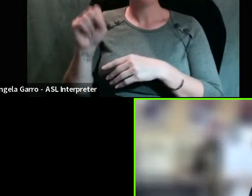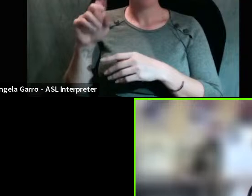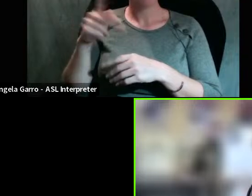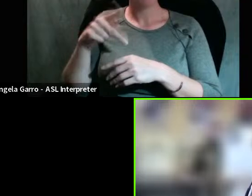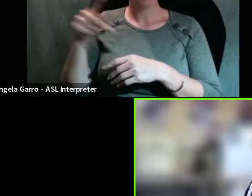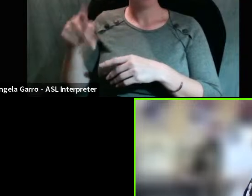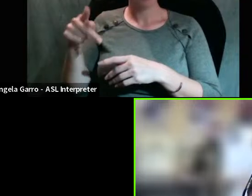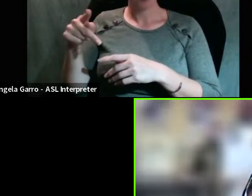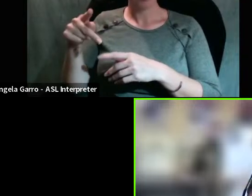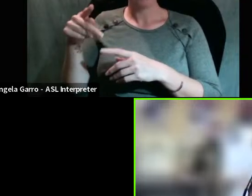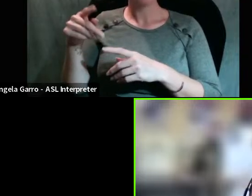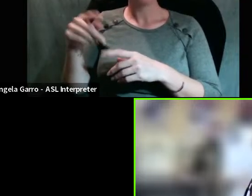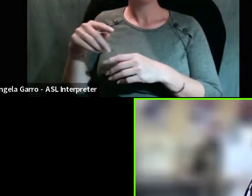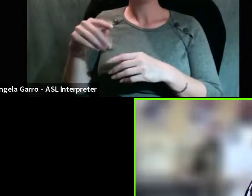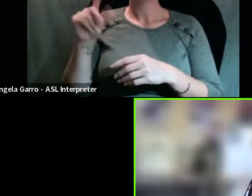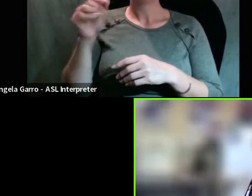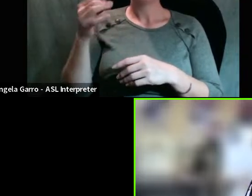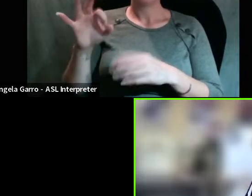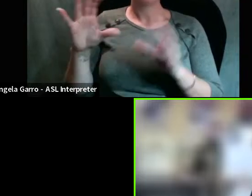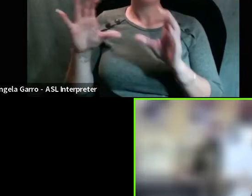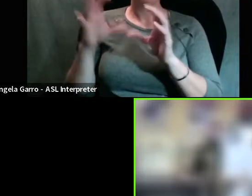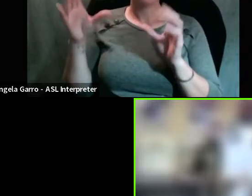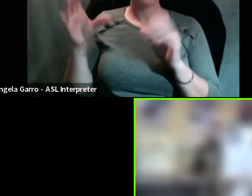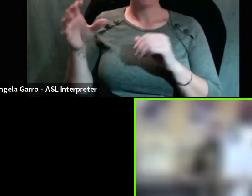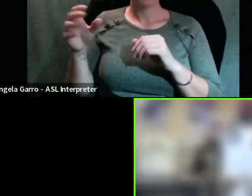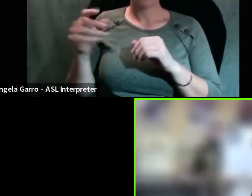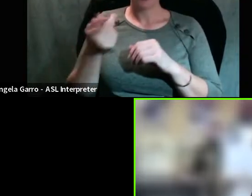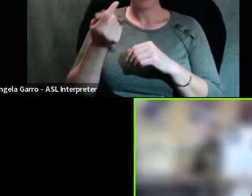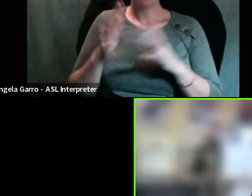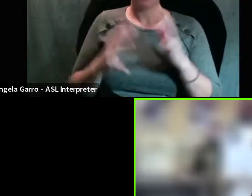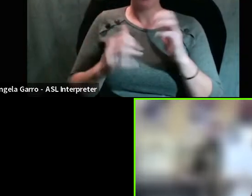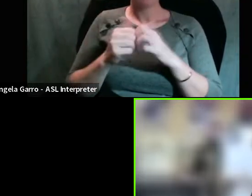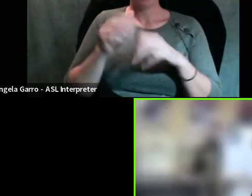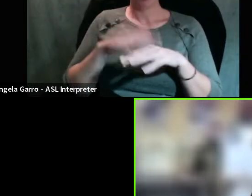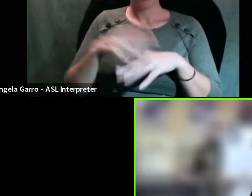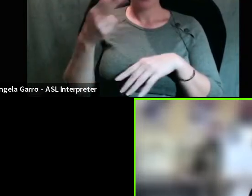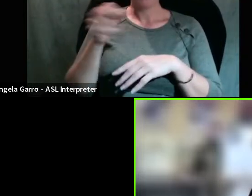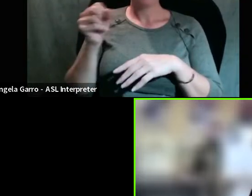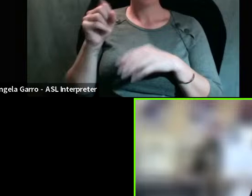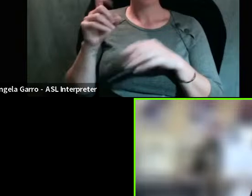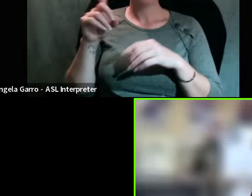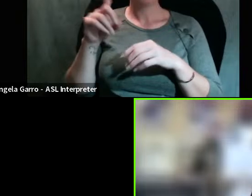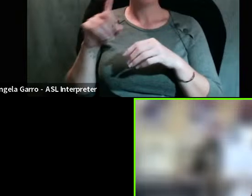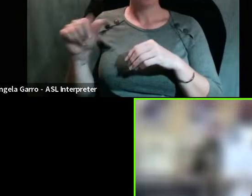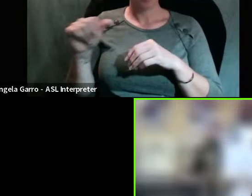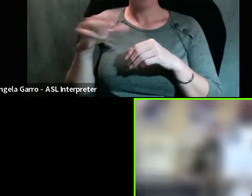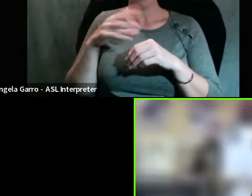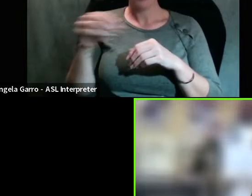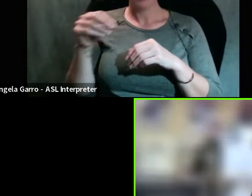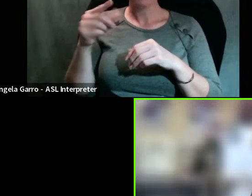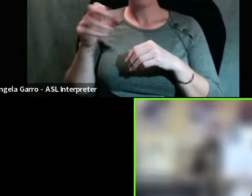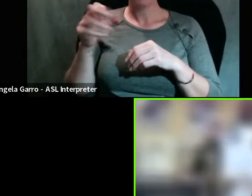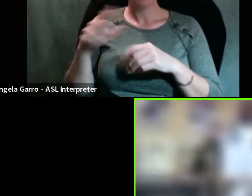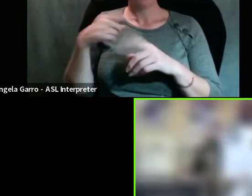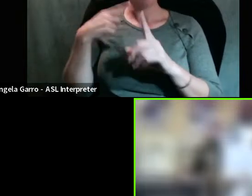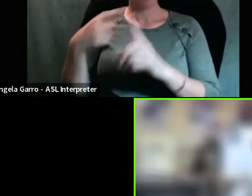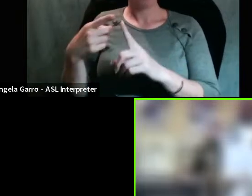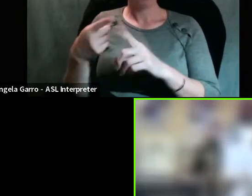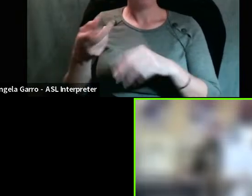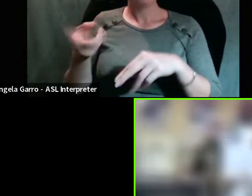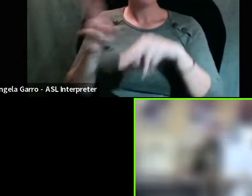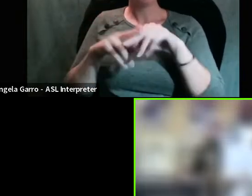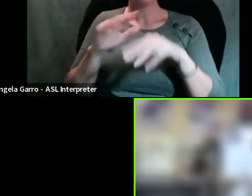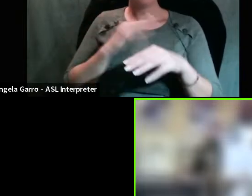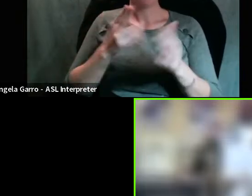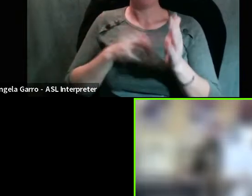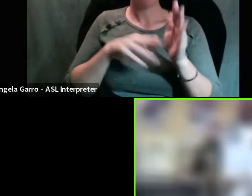2019 certification. A little update on our high school diploma and GED. As you know, we have a goal to increase our enrollment